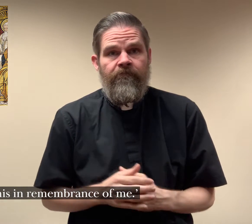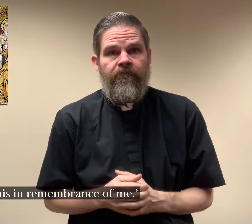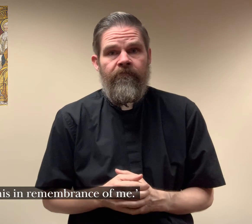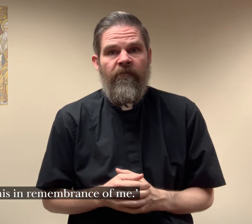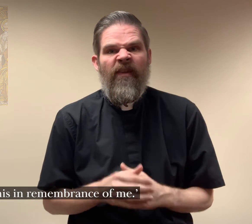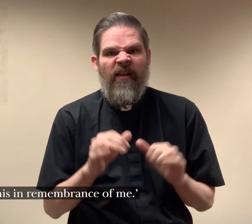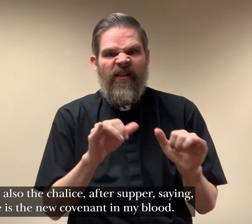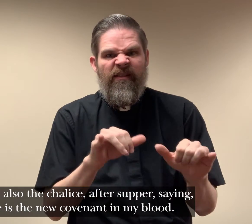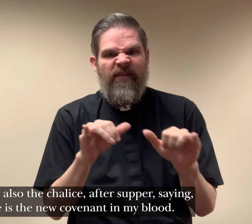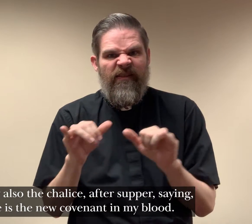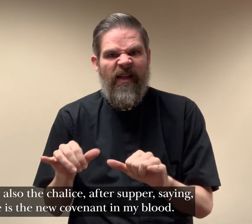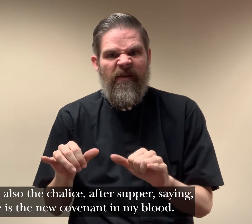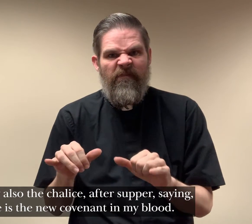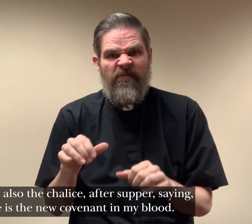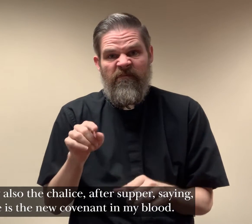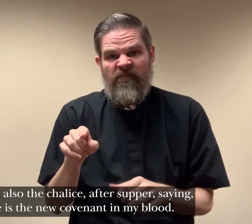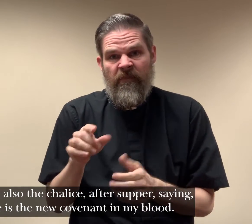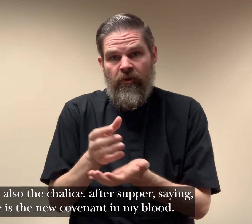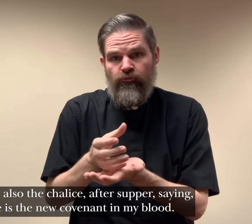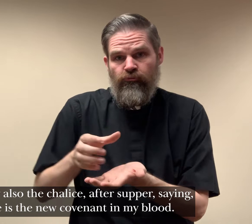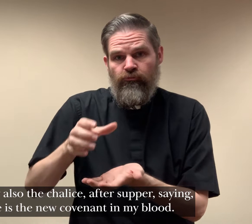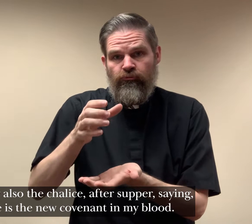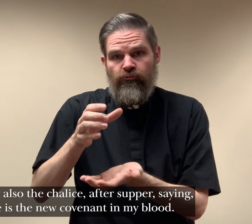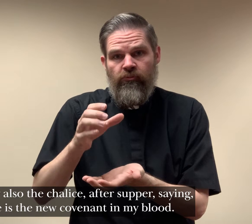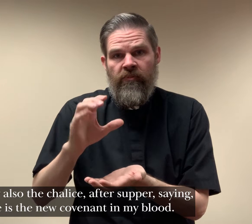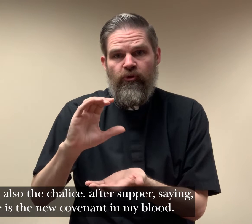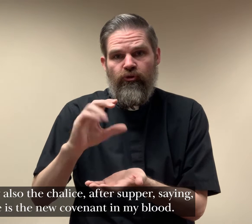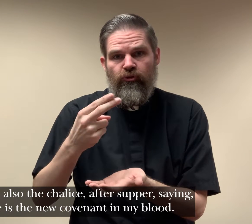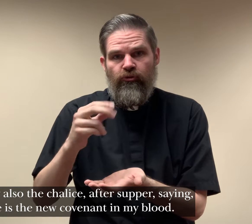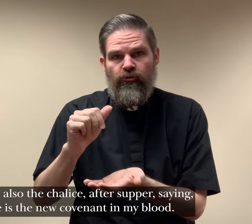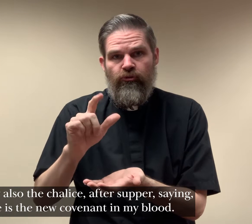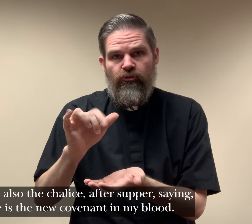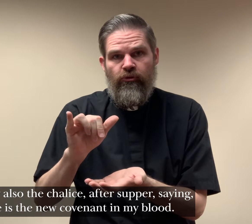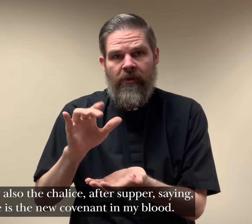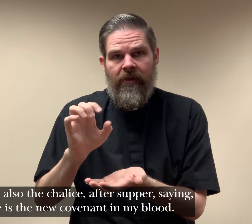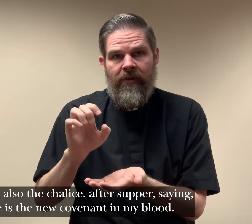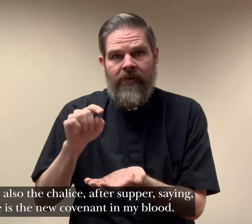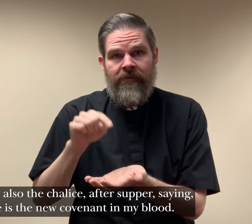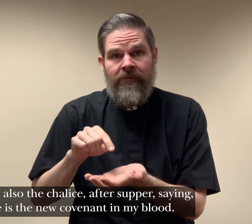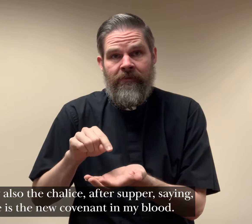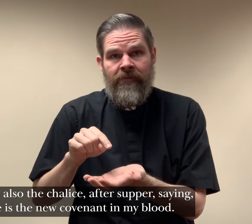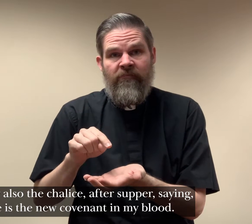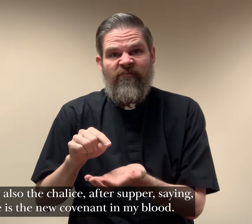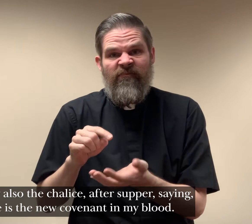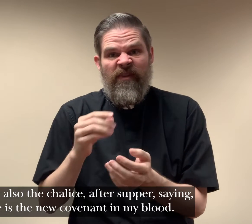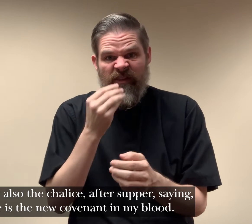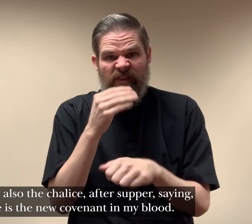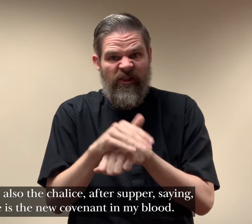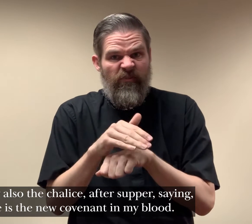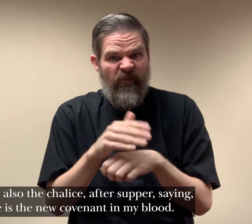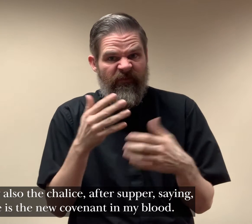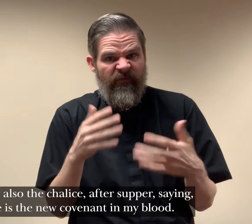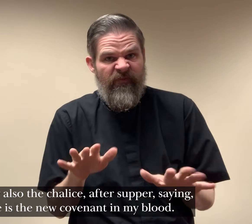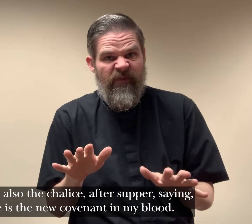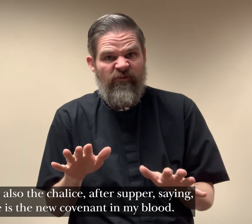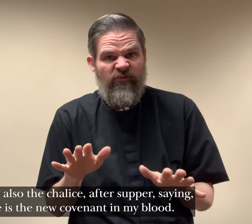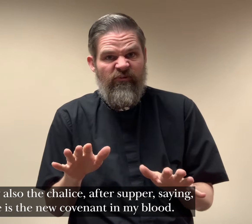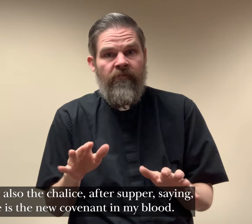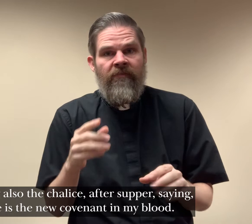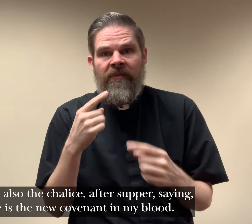In the same way, also the chalice, after supper, sang, This chalice is